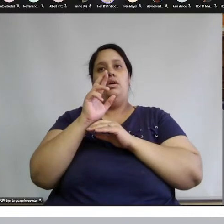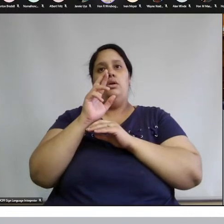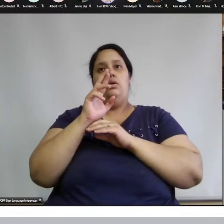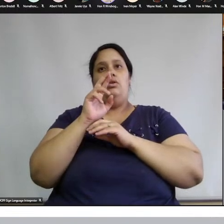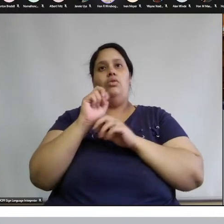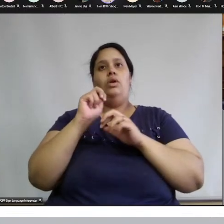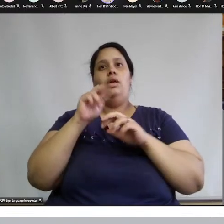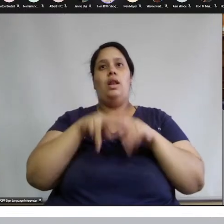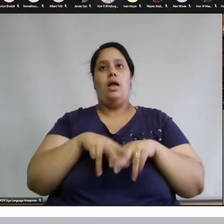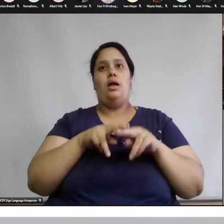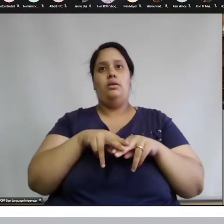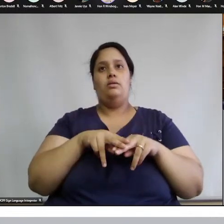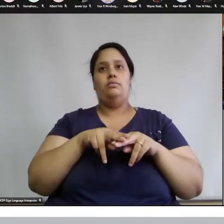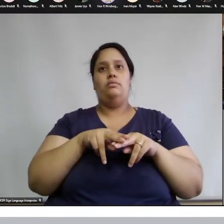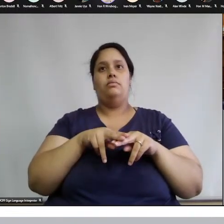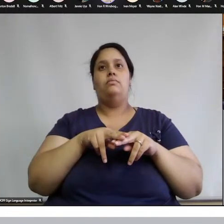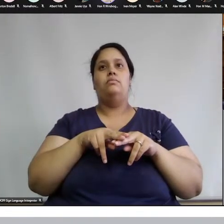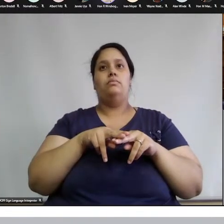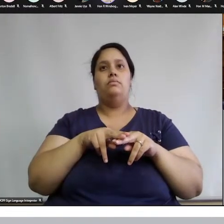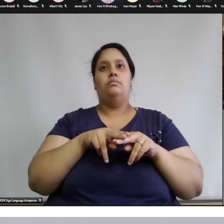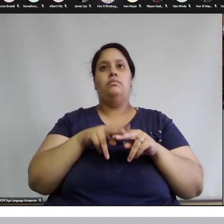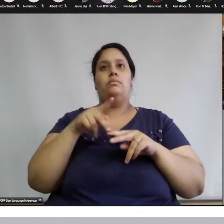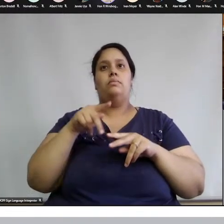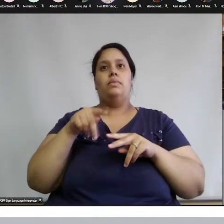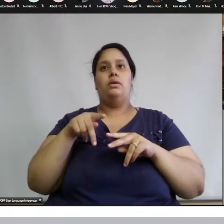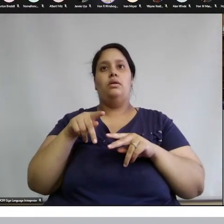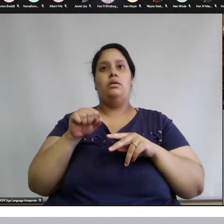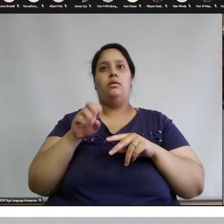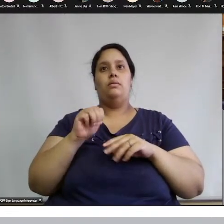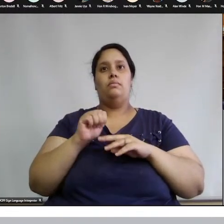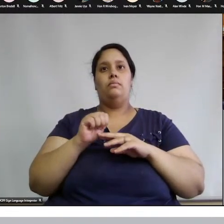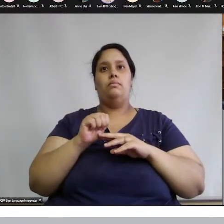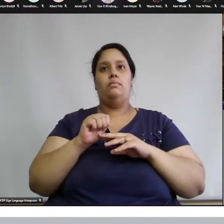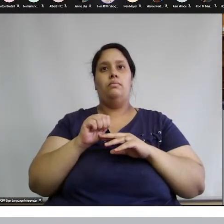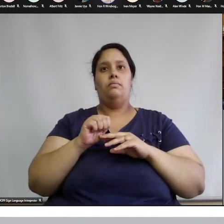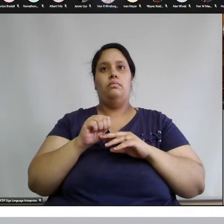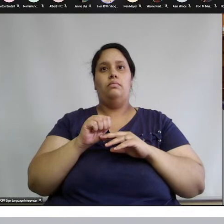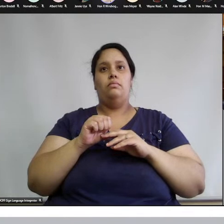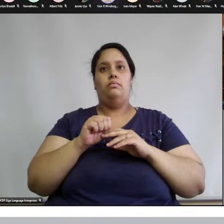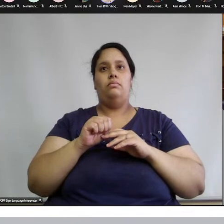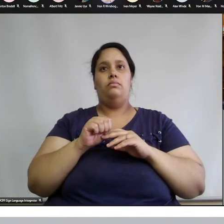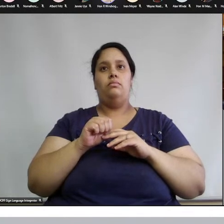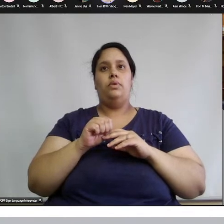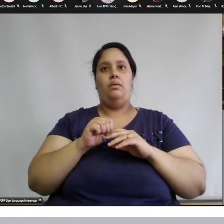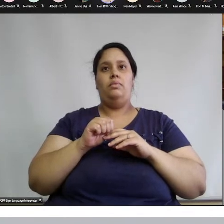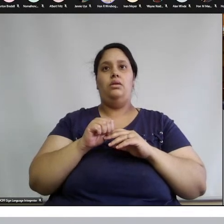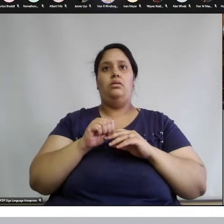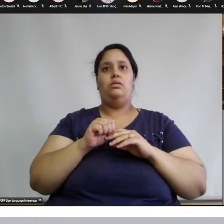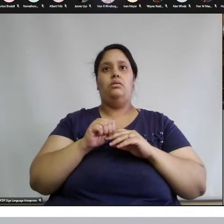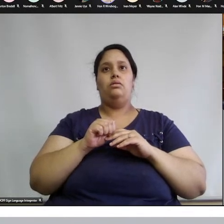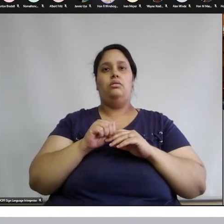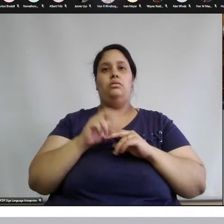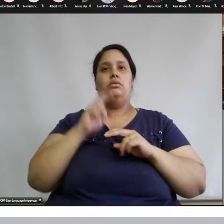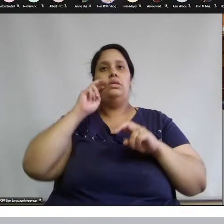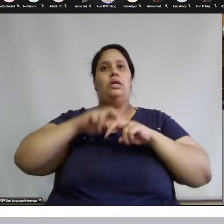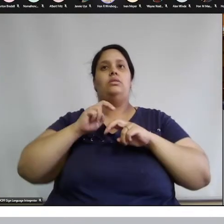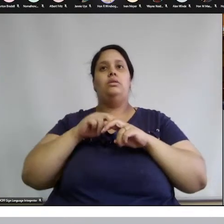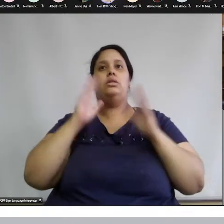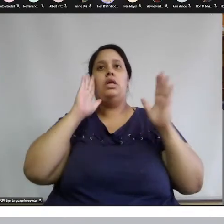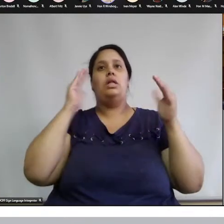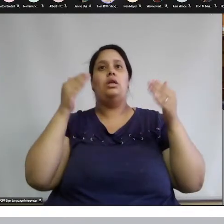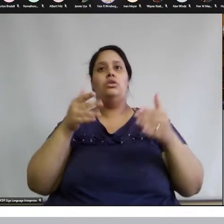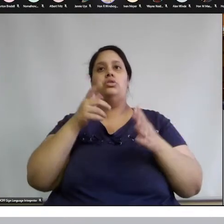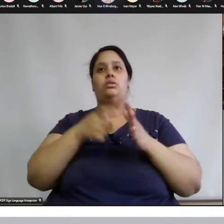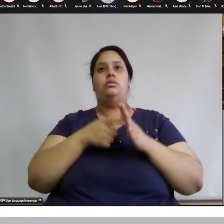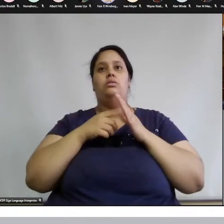over-reliance of this department on expensive agency staff has not been given the necessary attention it